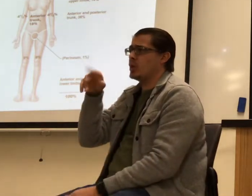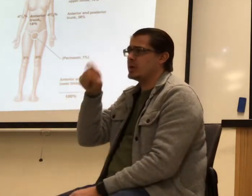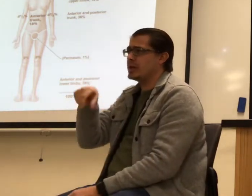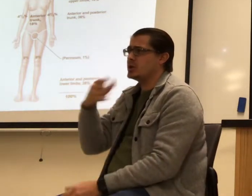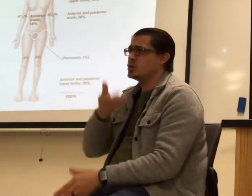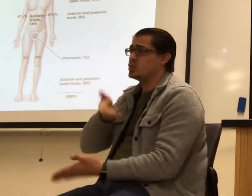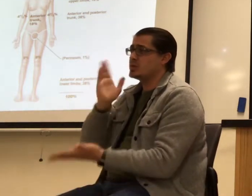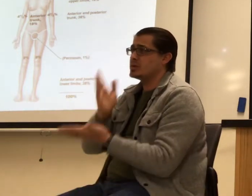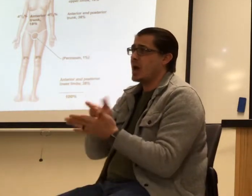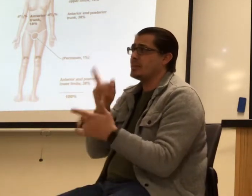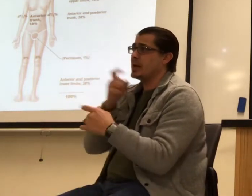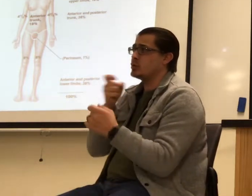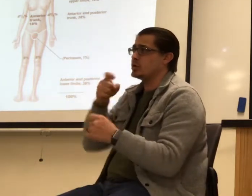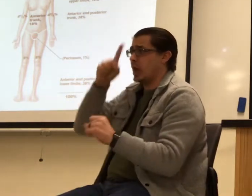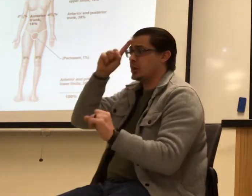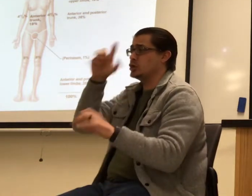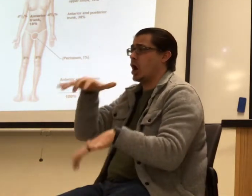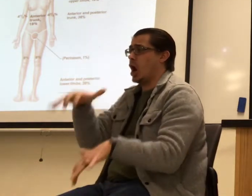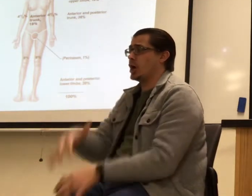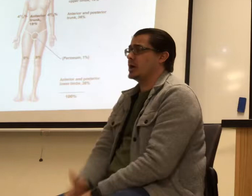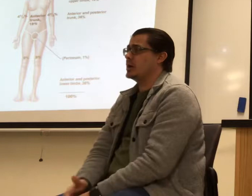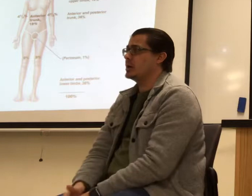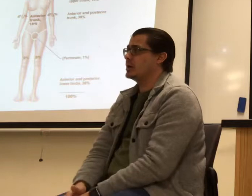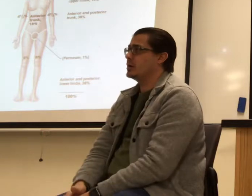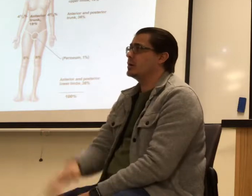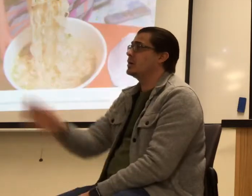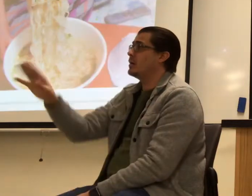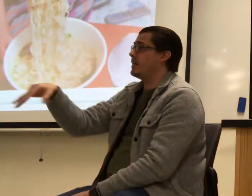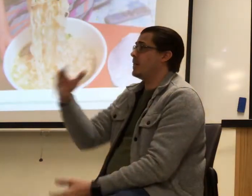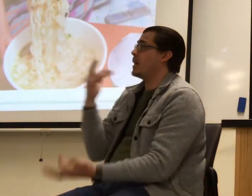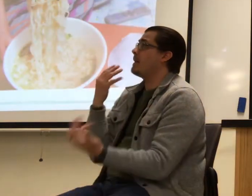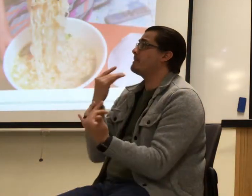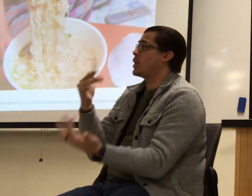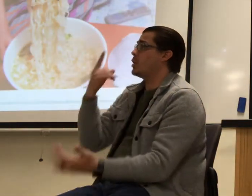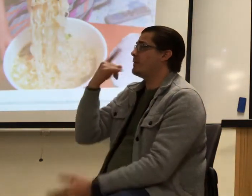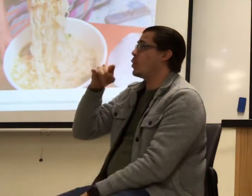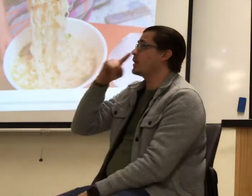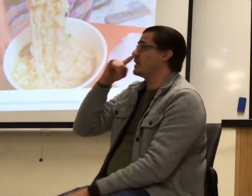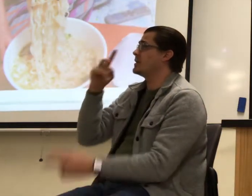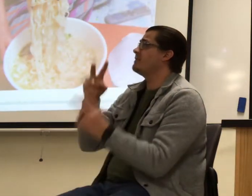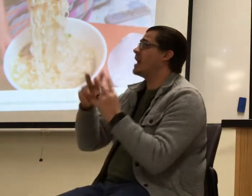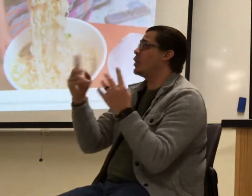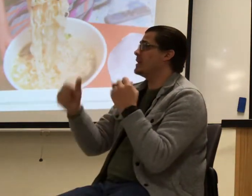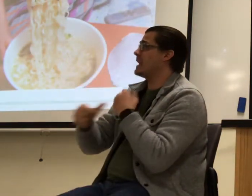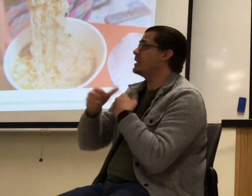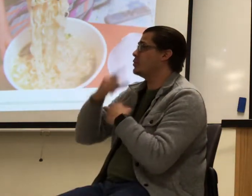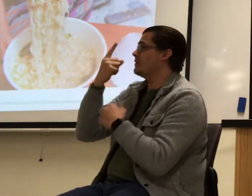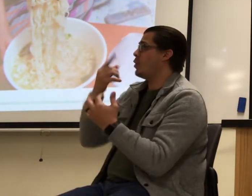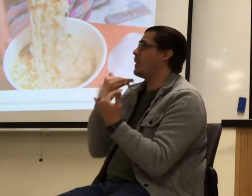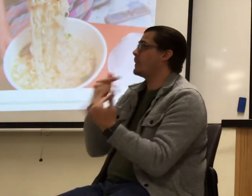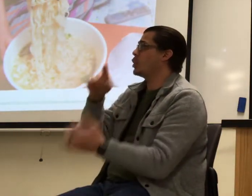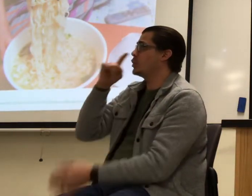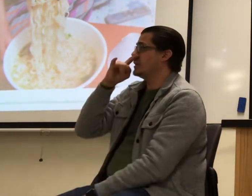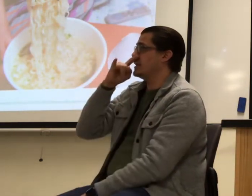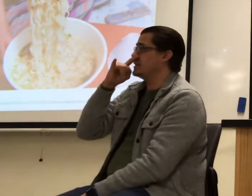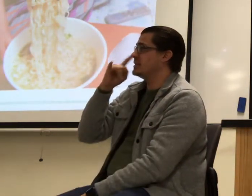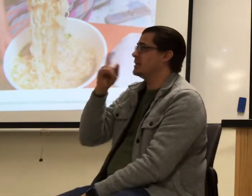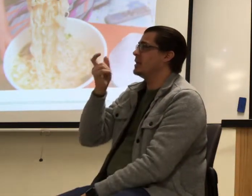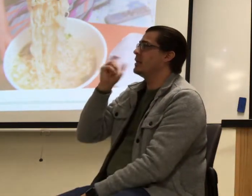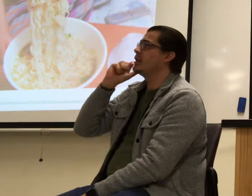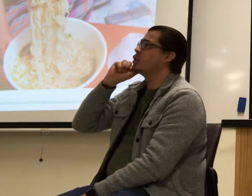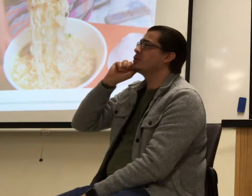prevent dehydration and shock. And burns in kids is very dangerous because their skin is